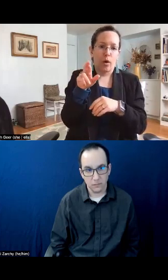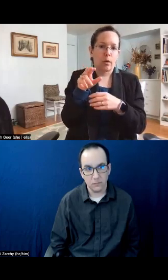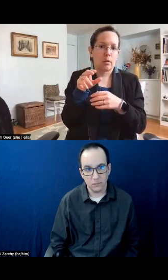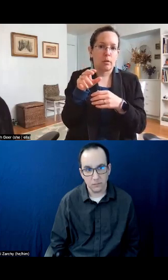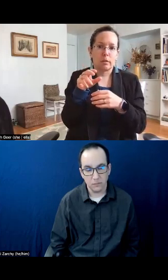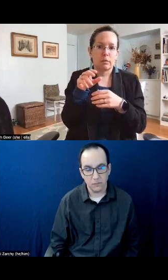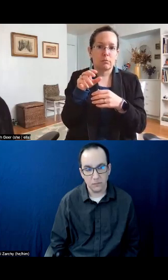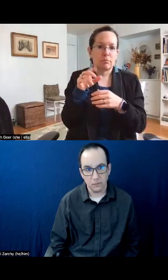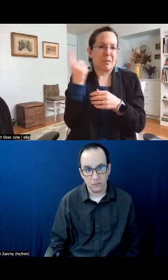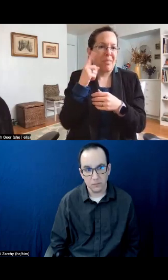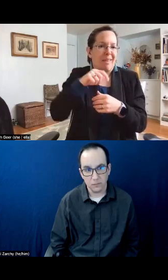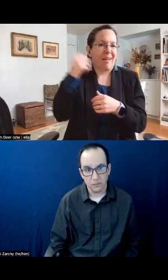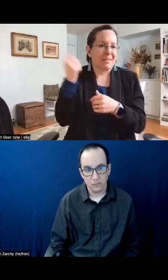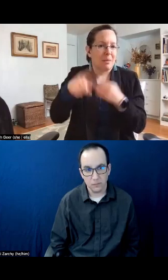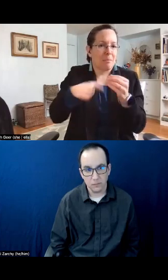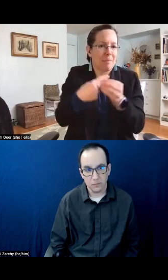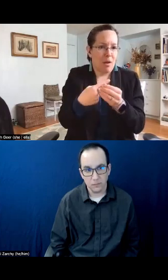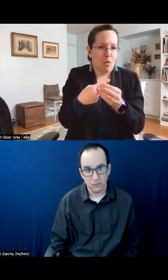moving in space.